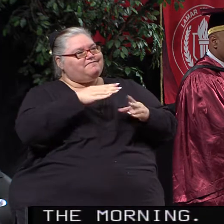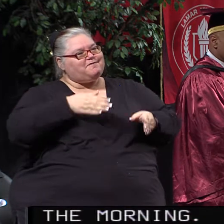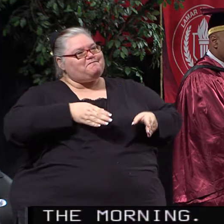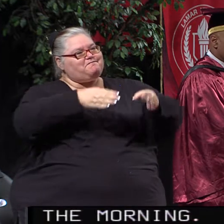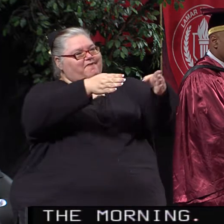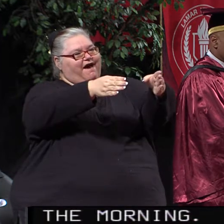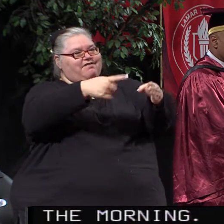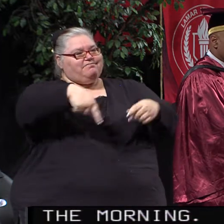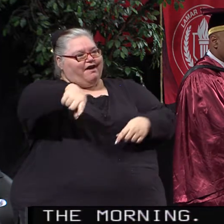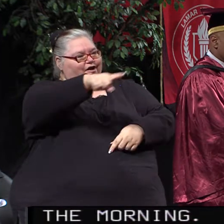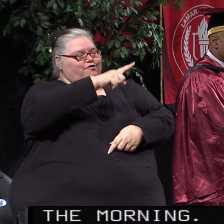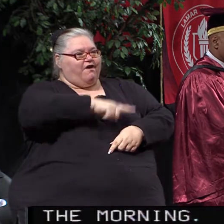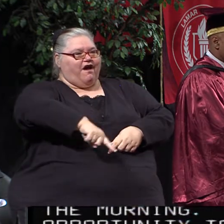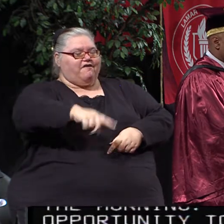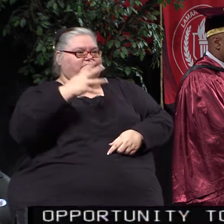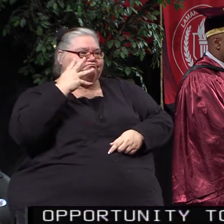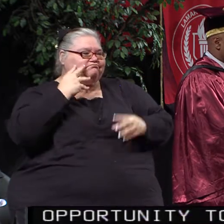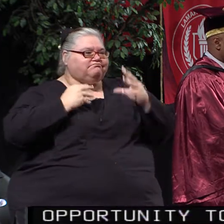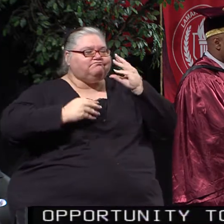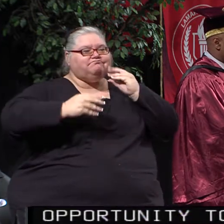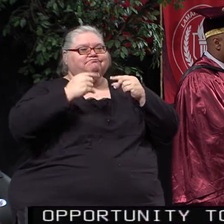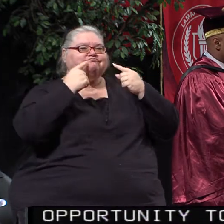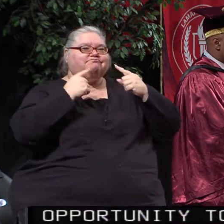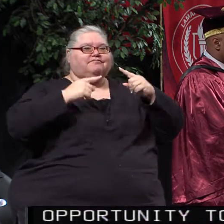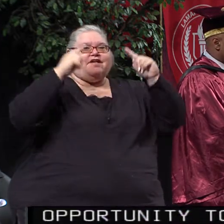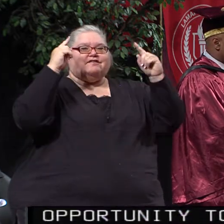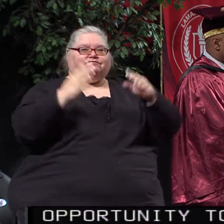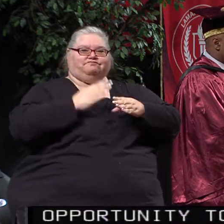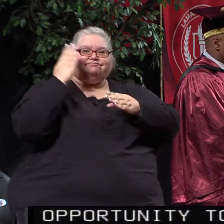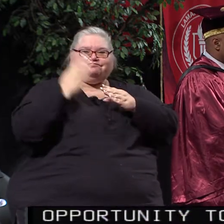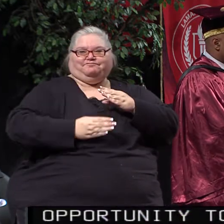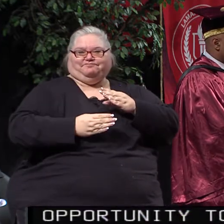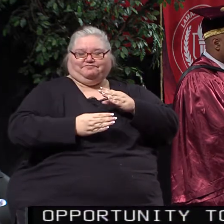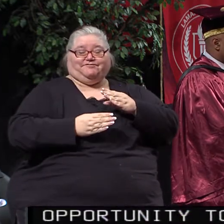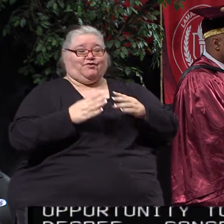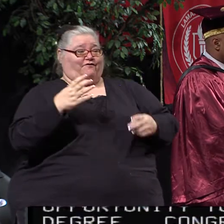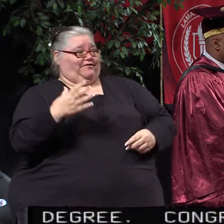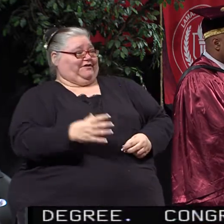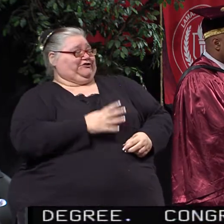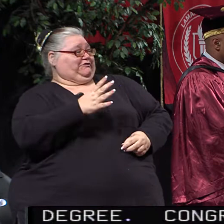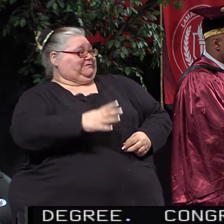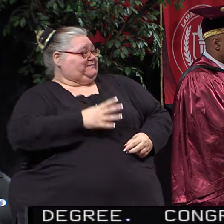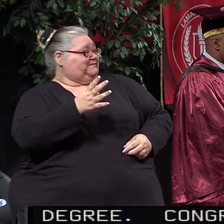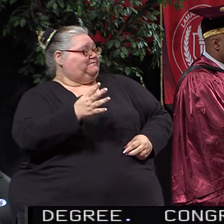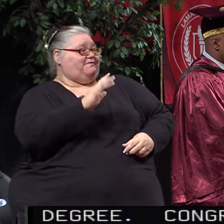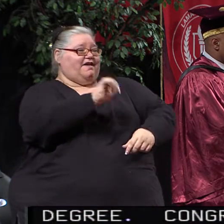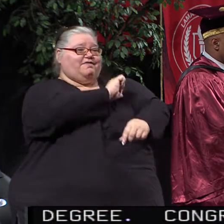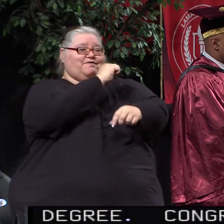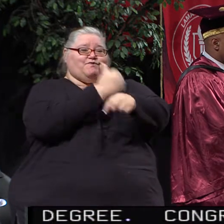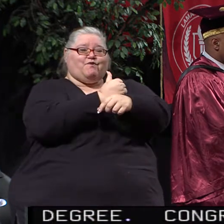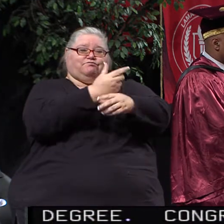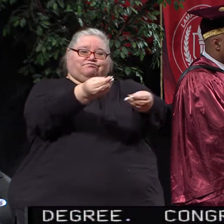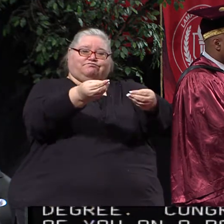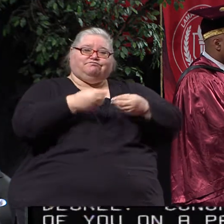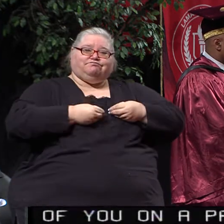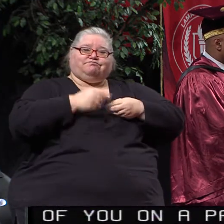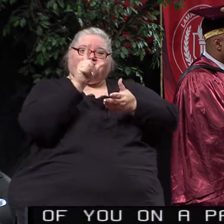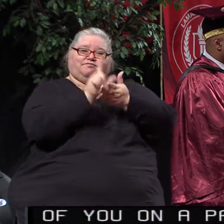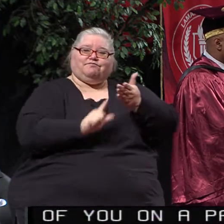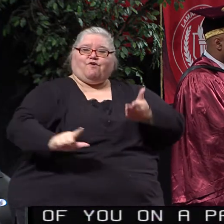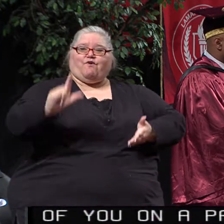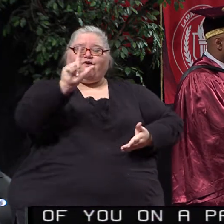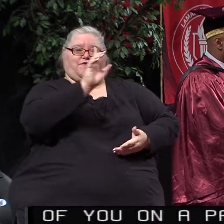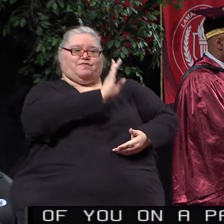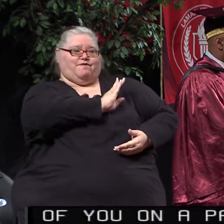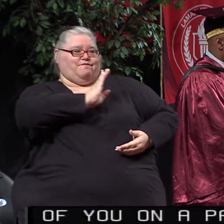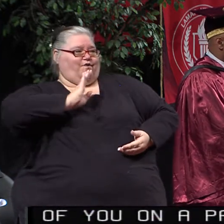you have journeyed on and successfully completed. So, officially, By the authority vested in me and Lamar University by the